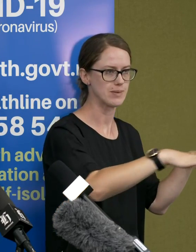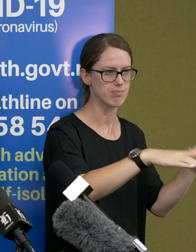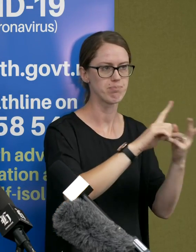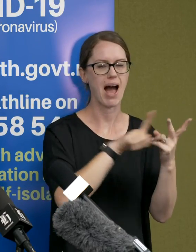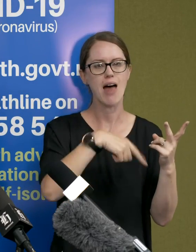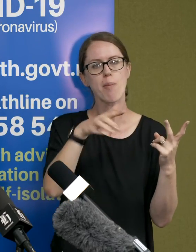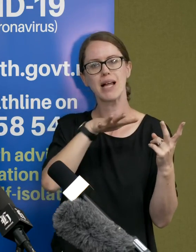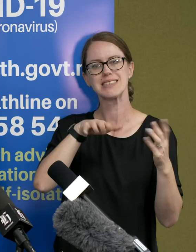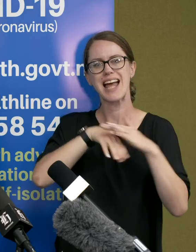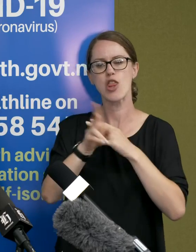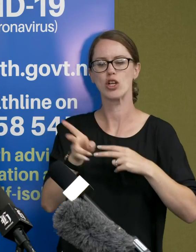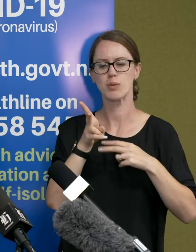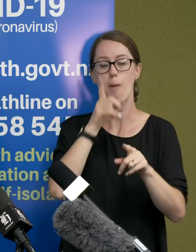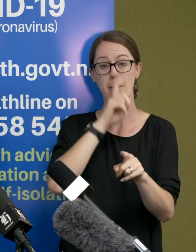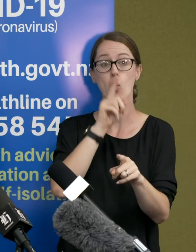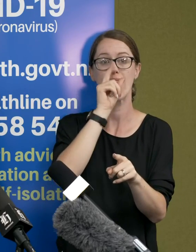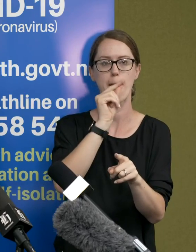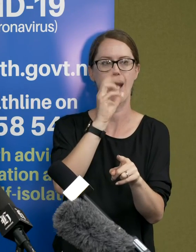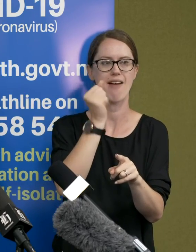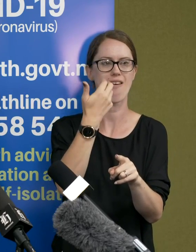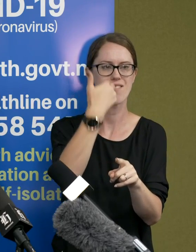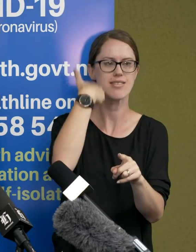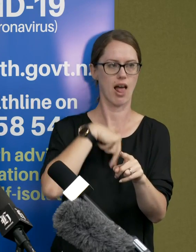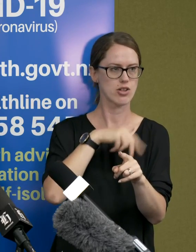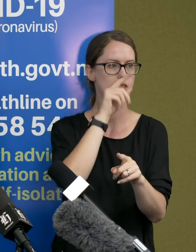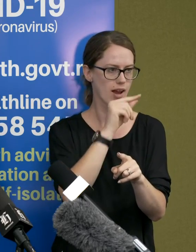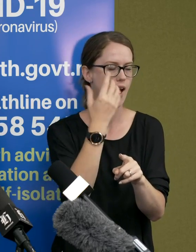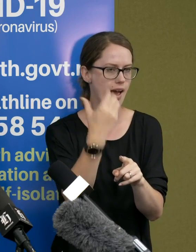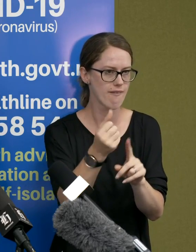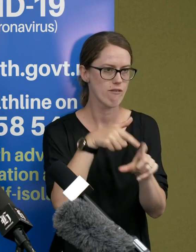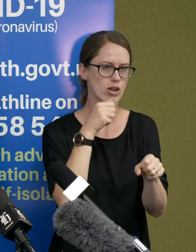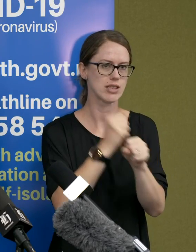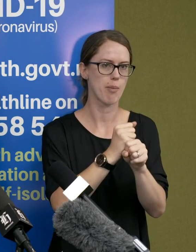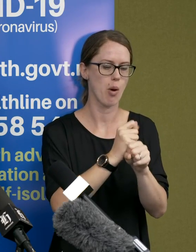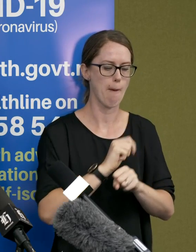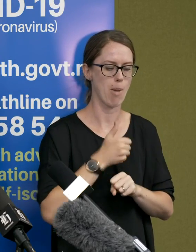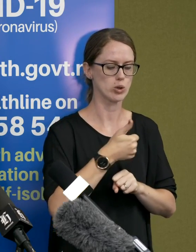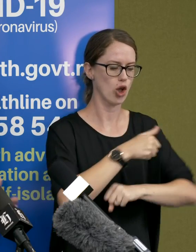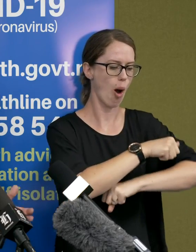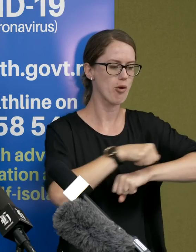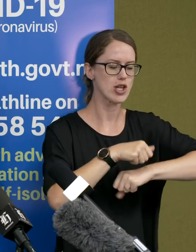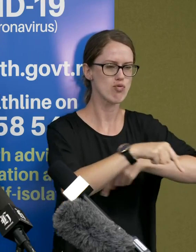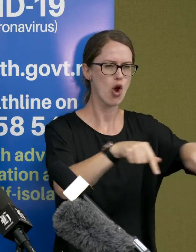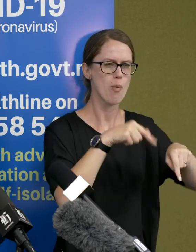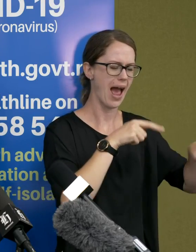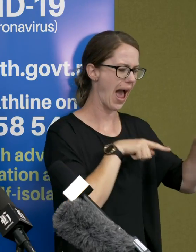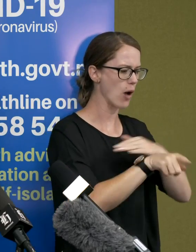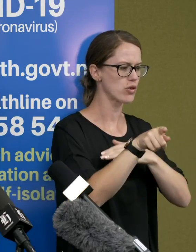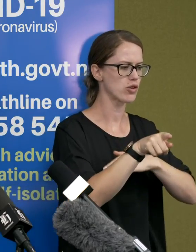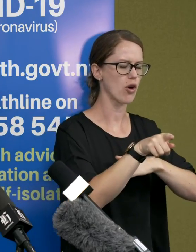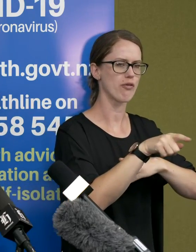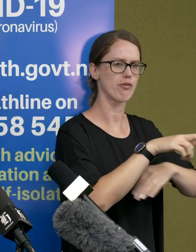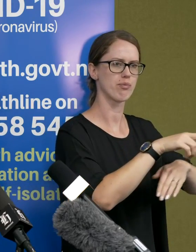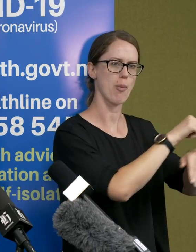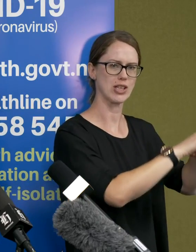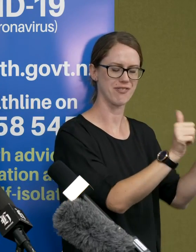in the hospital where people can be ventilated, for example, in the post-operative room when they've come out of theatre. So